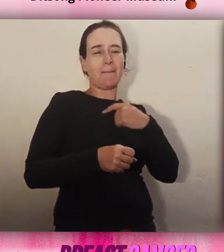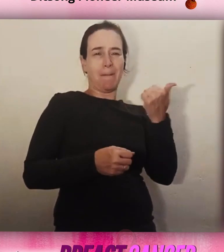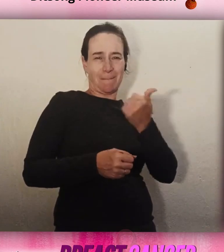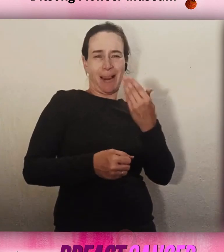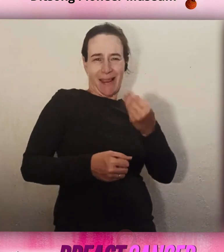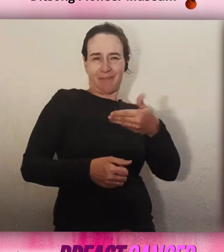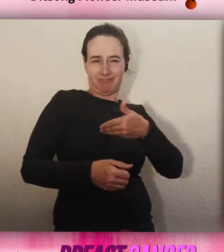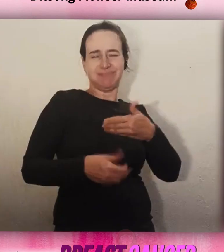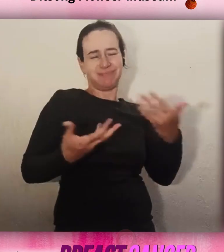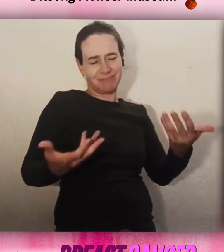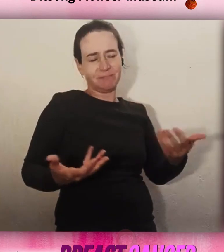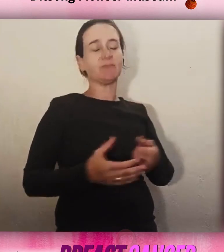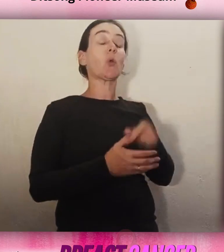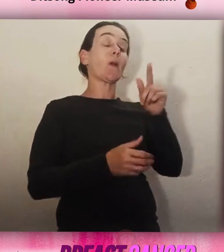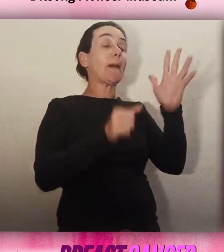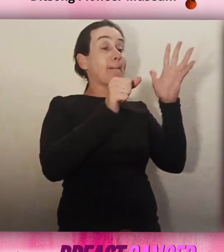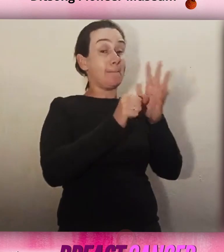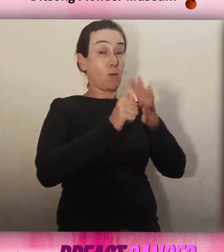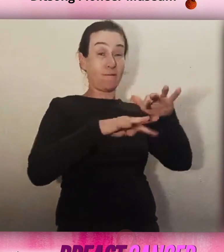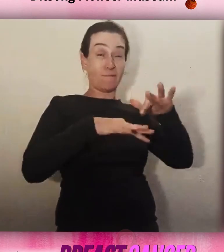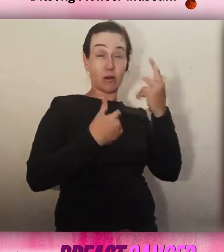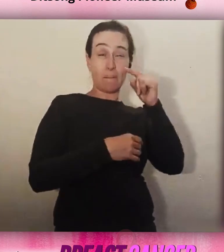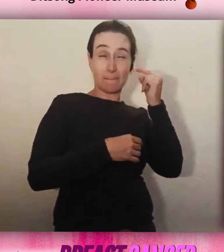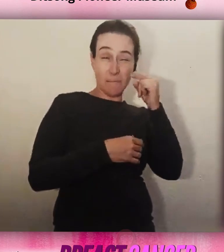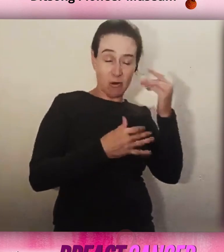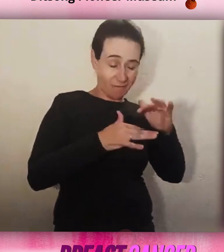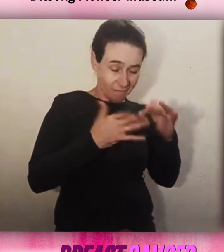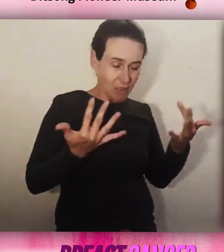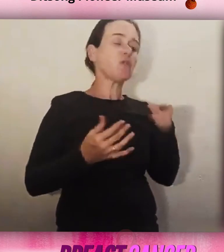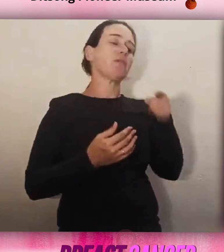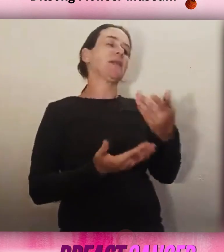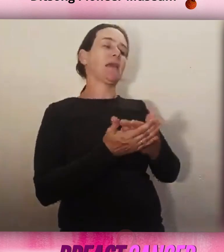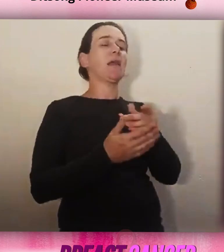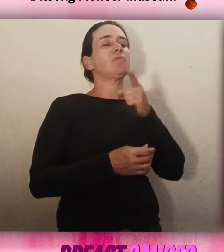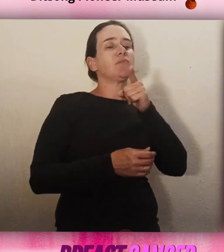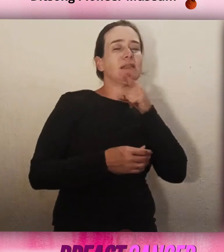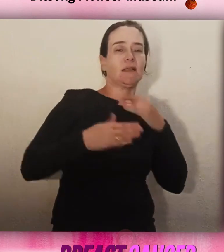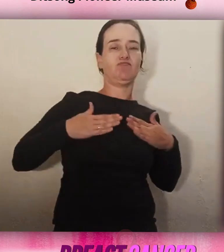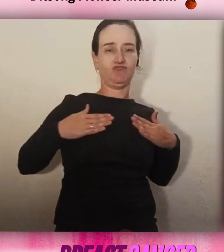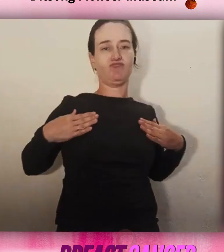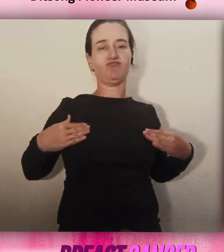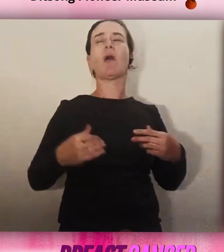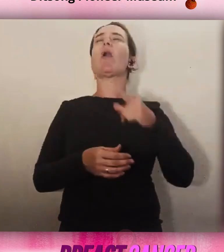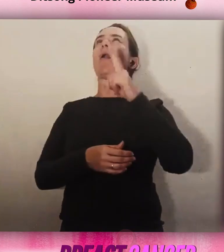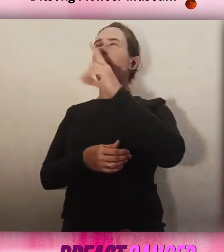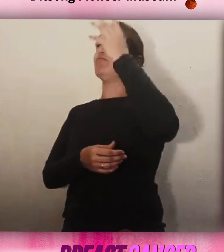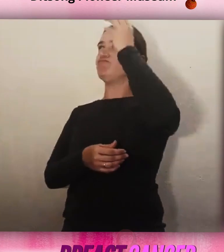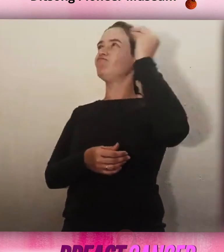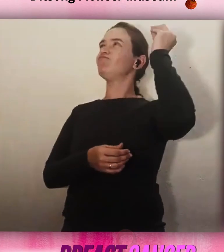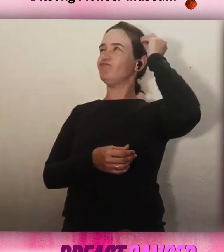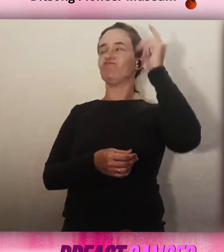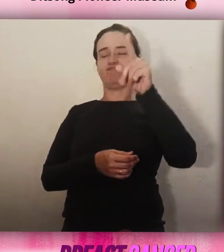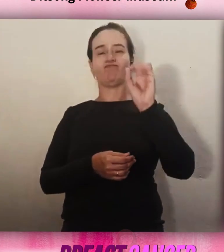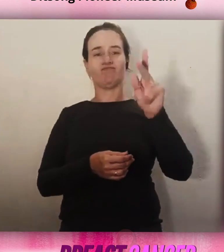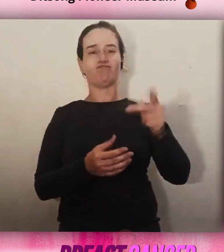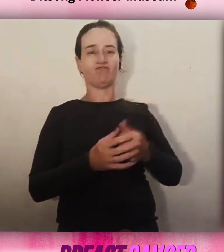you're breastfeeding. Okay. So that's why it is important to do it after you menstruate. Okay, Yes, okay. after your menses. Mental